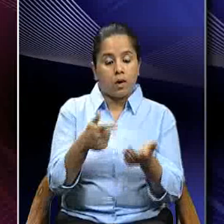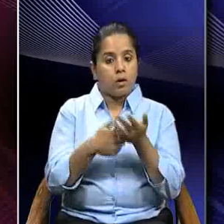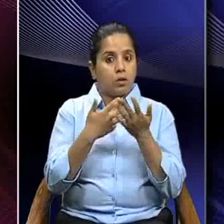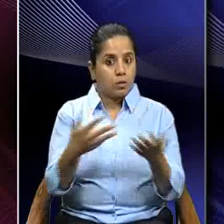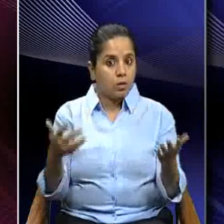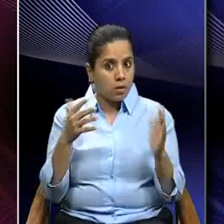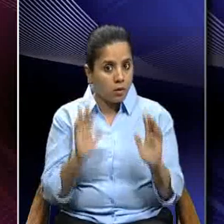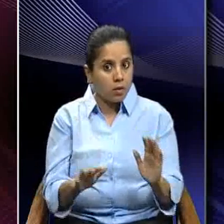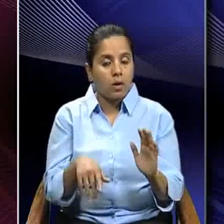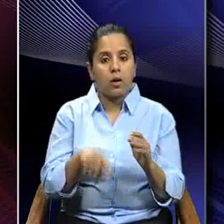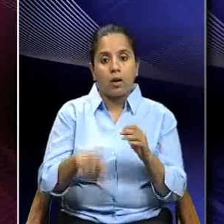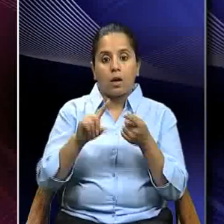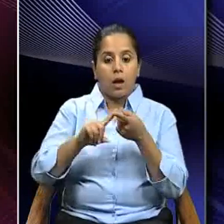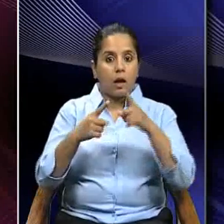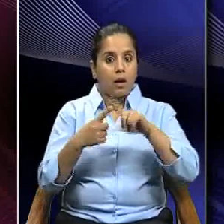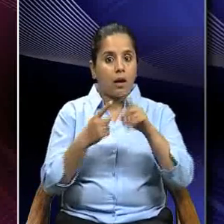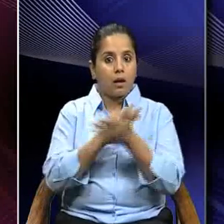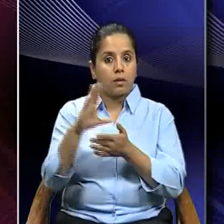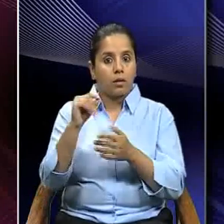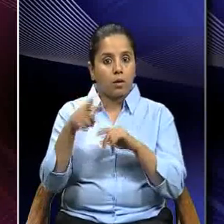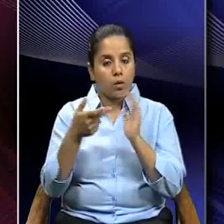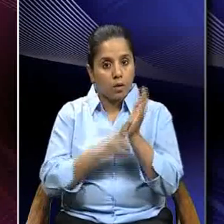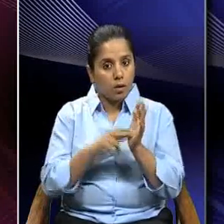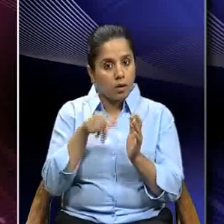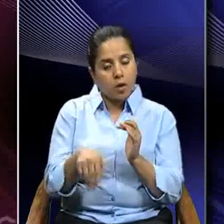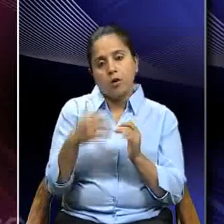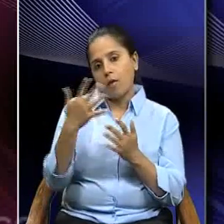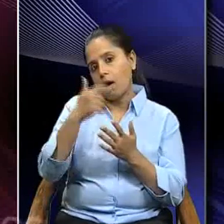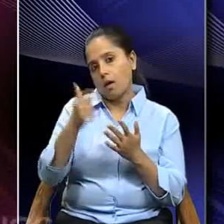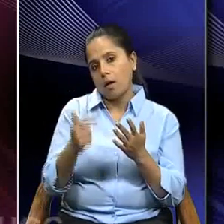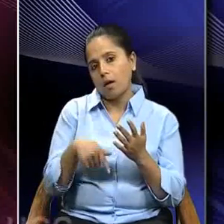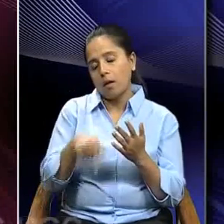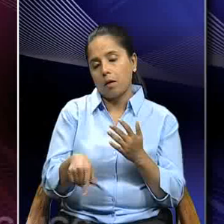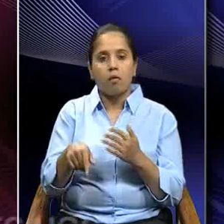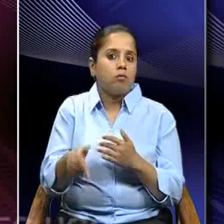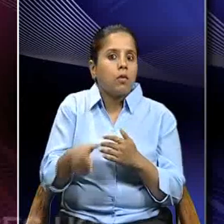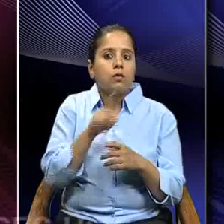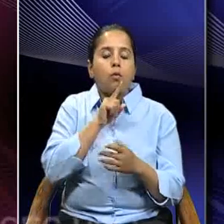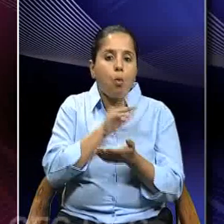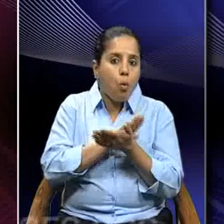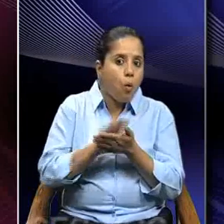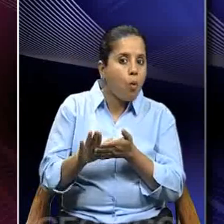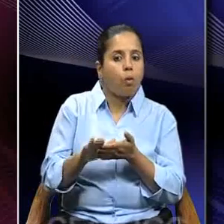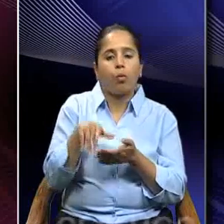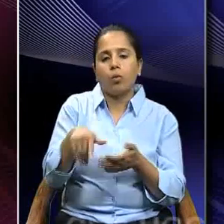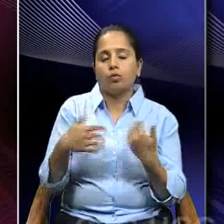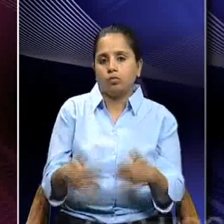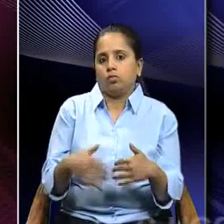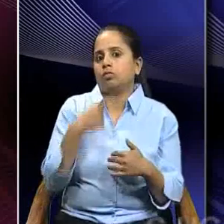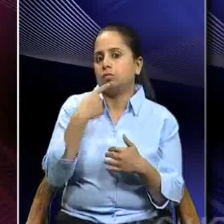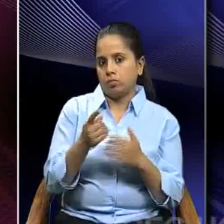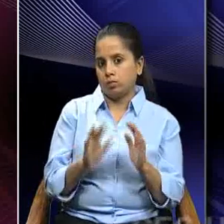from ethicotarian view, it considers these 5 elements as sacred, as very pious, and hence